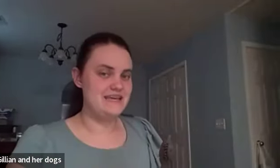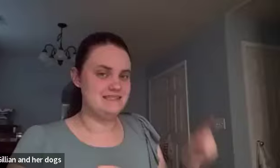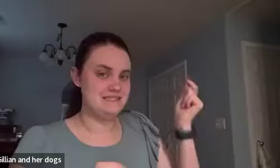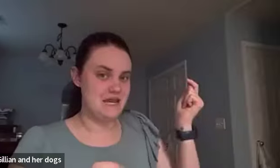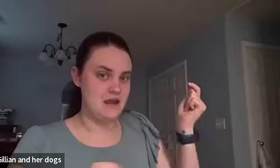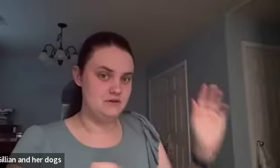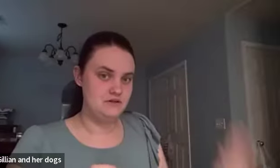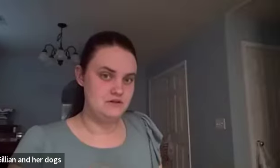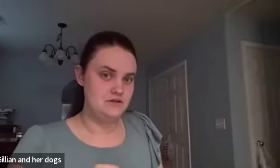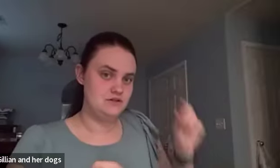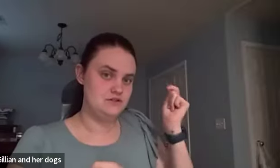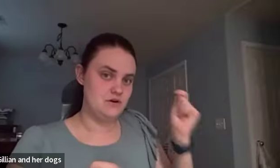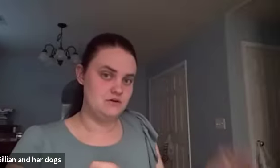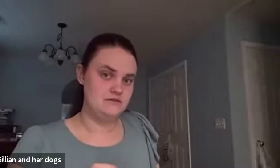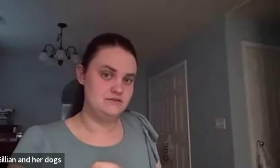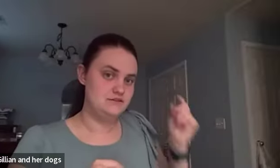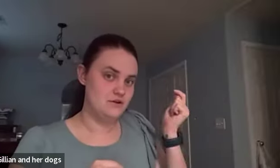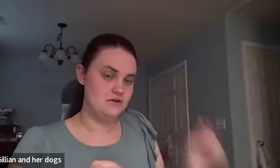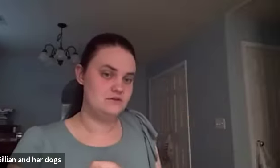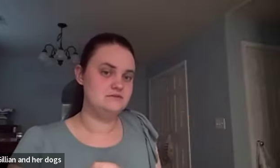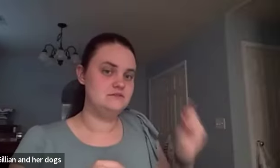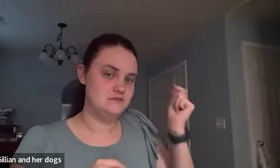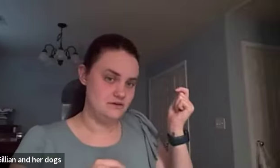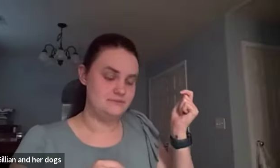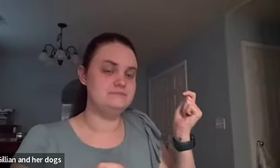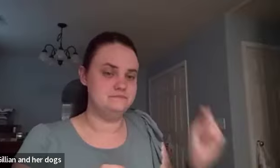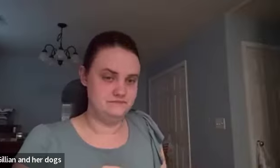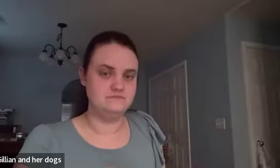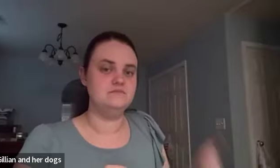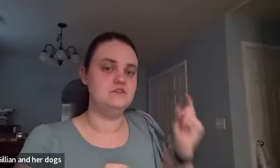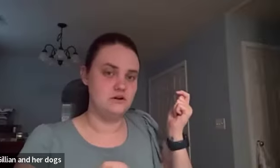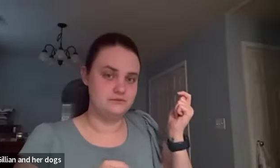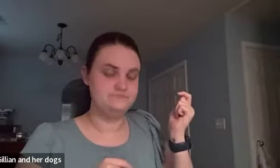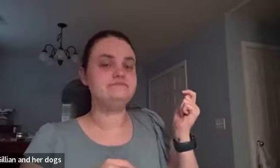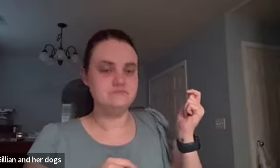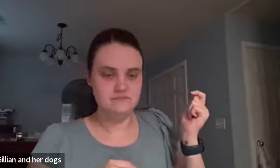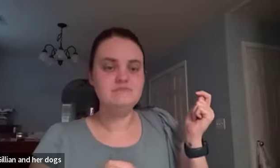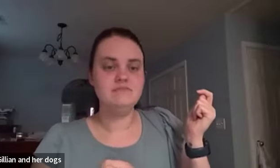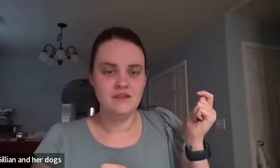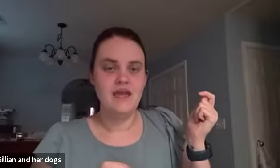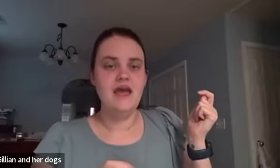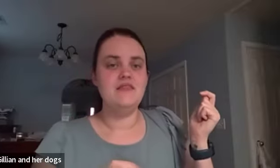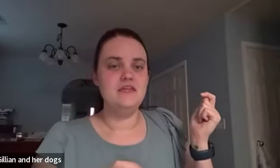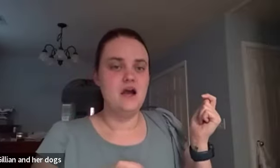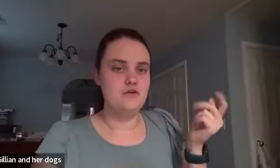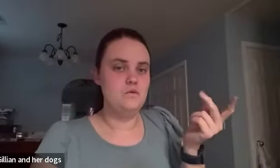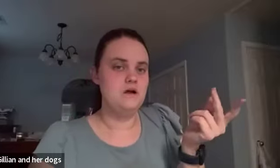and snap. Dog, dog, dog. Dog. The other